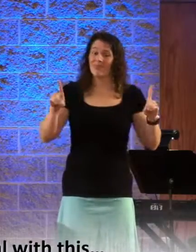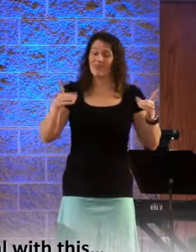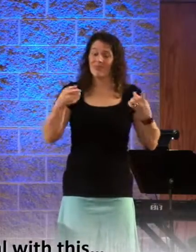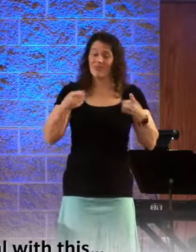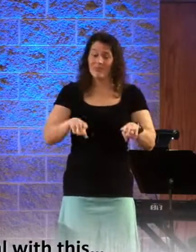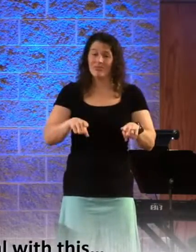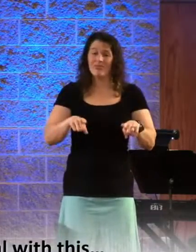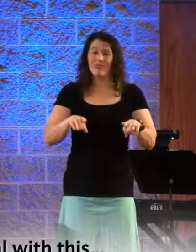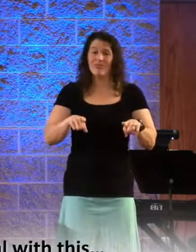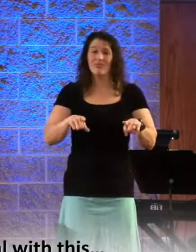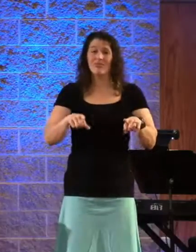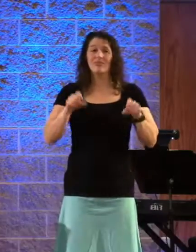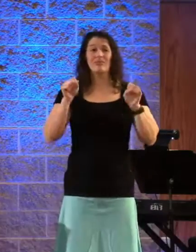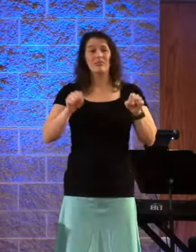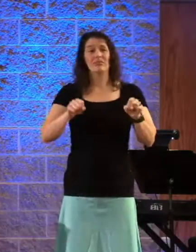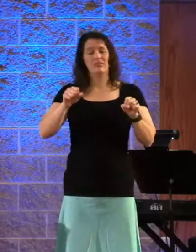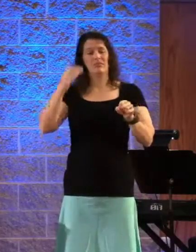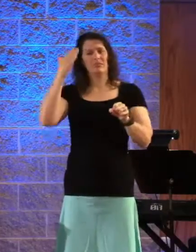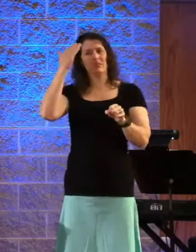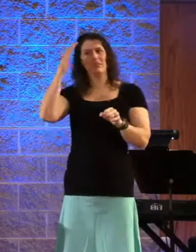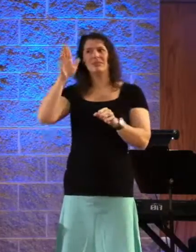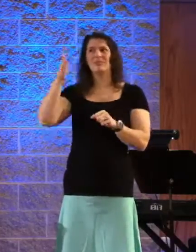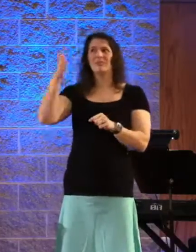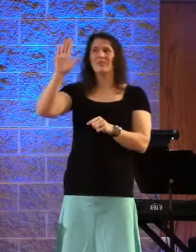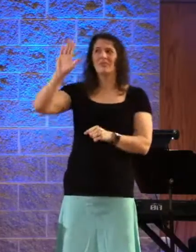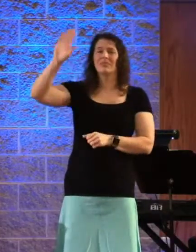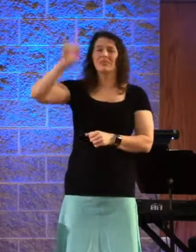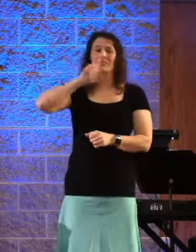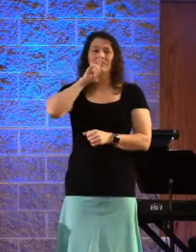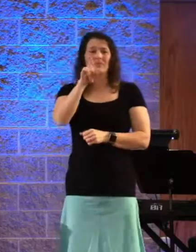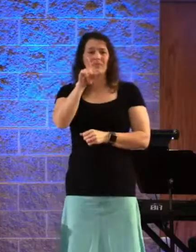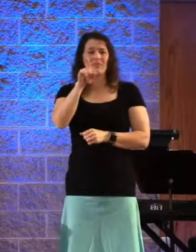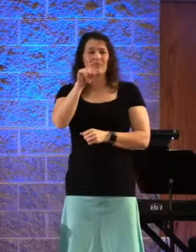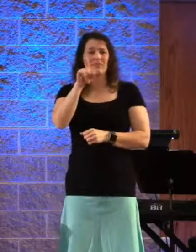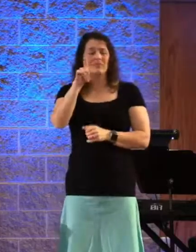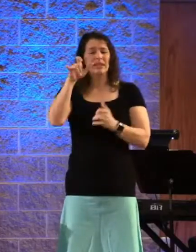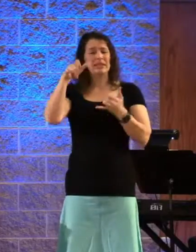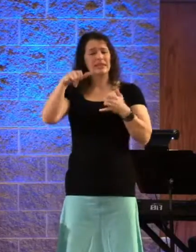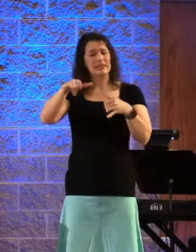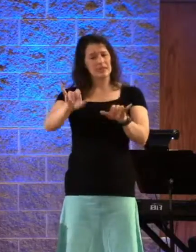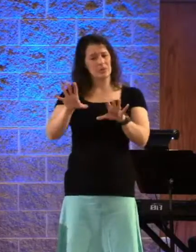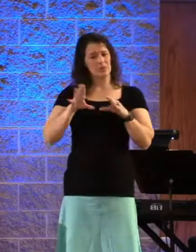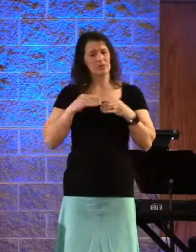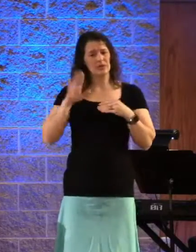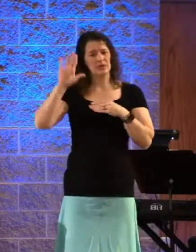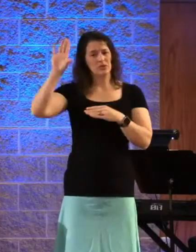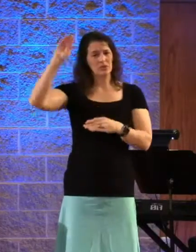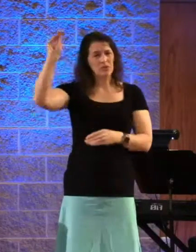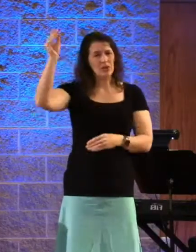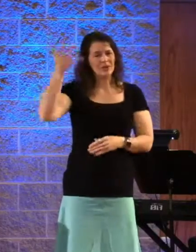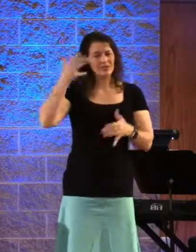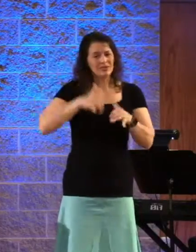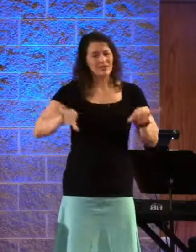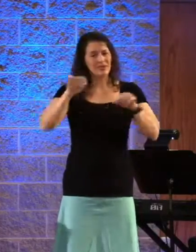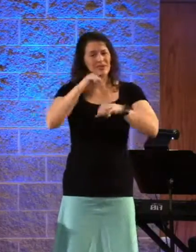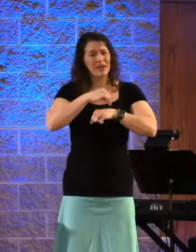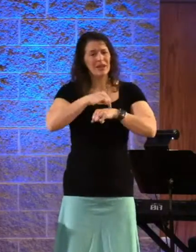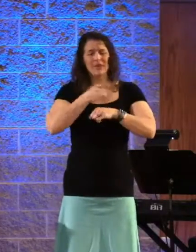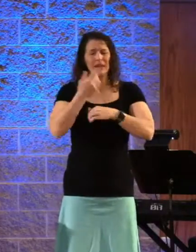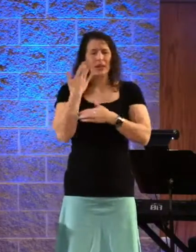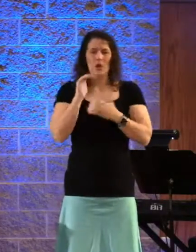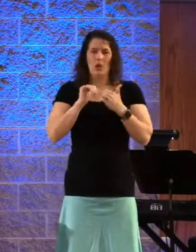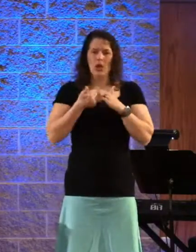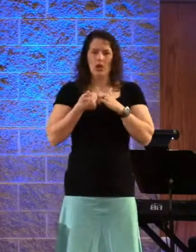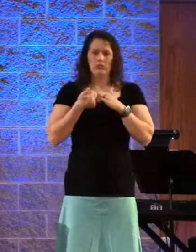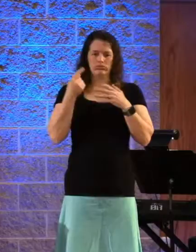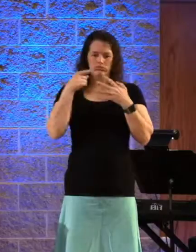truth and God's grace all at the same time. And I don't know how I'm going to be able to cover all those things in one